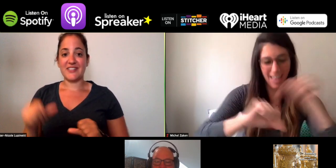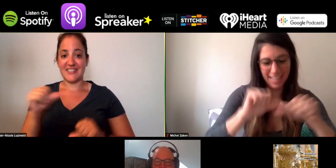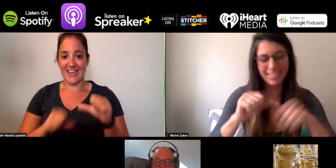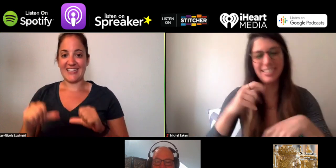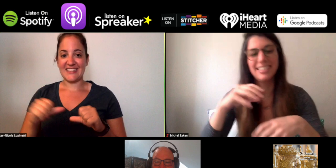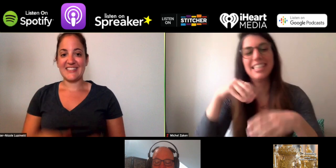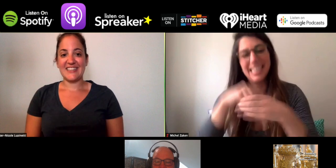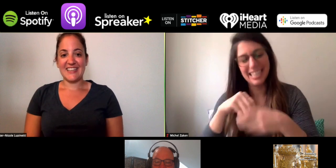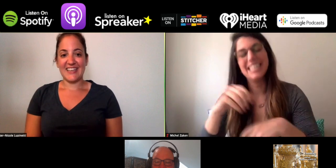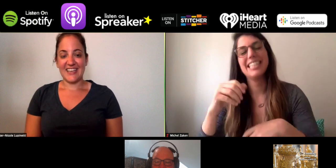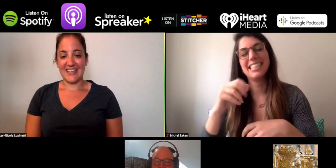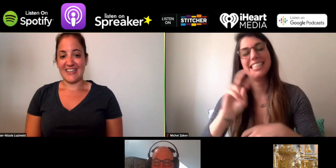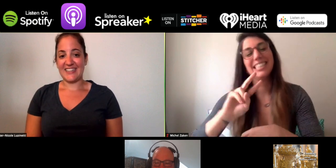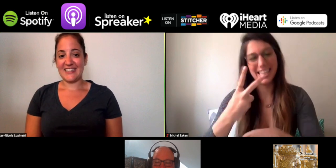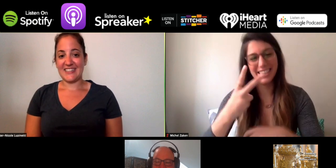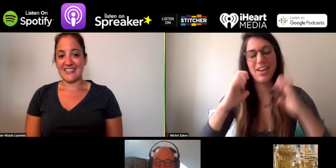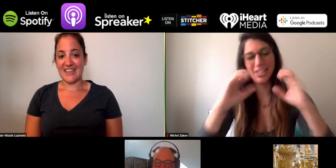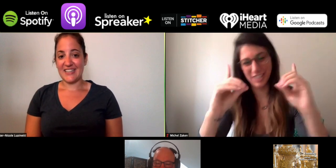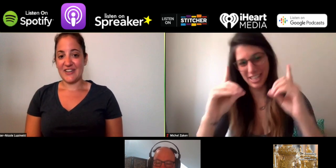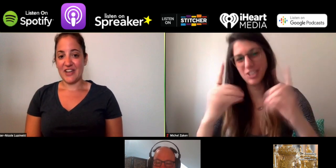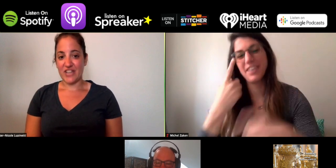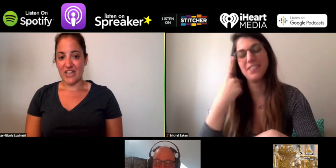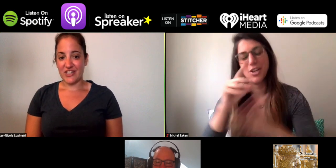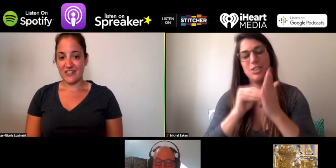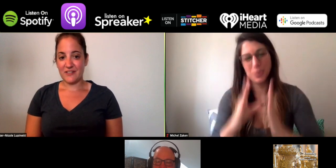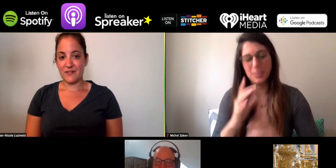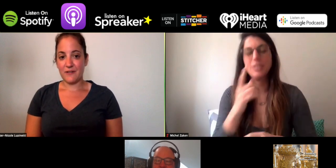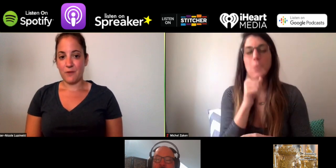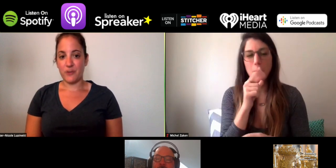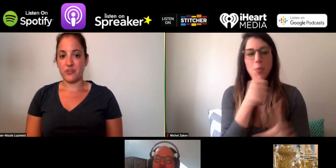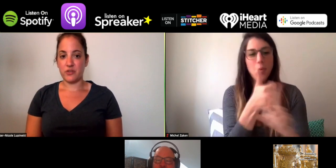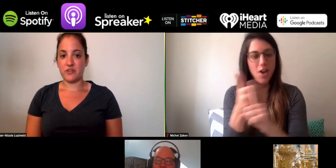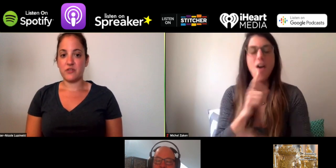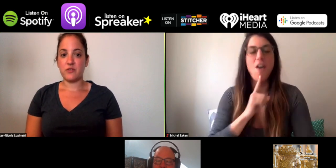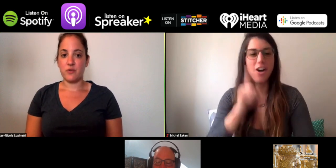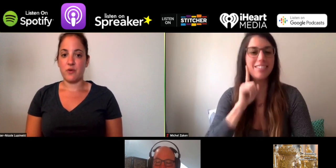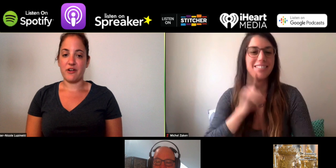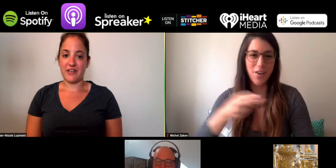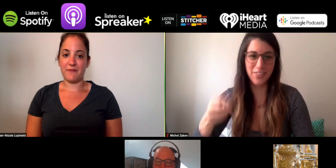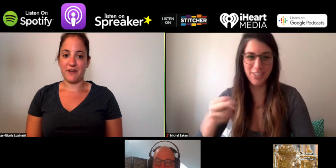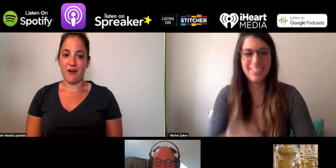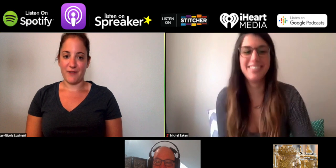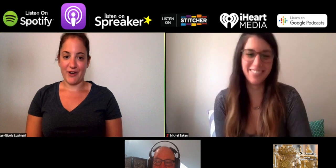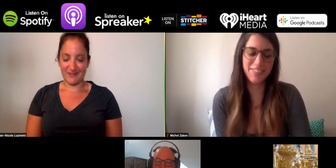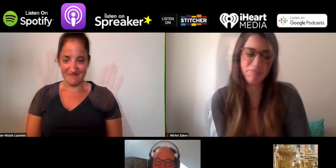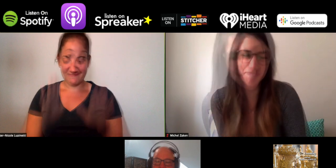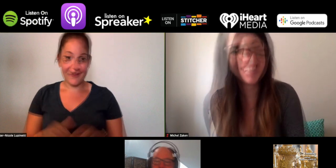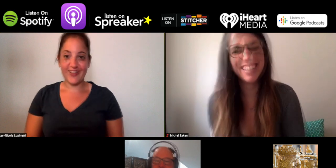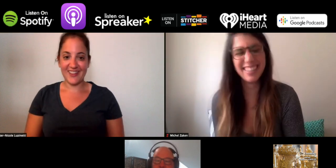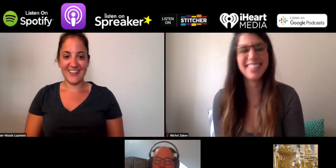of Science in Secondary Education for students who are deaf and hard of